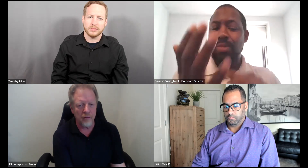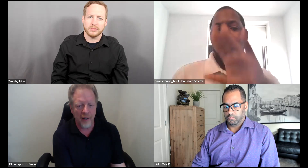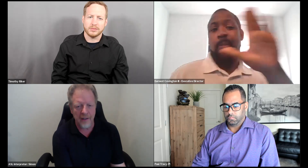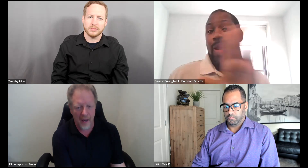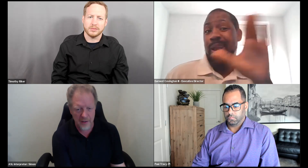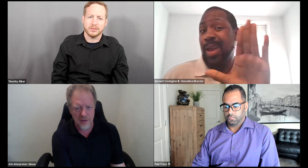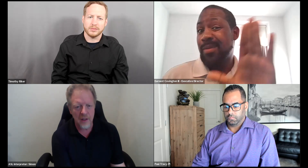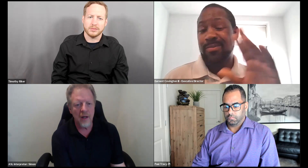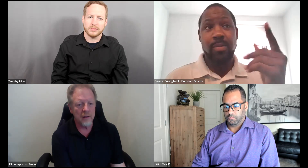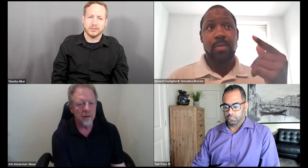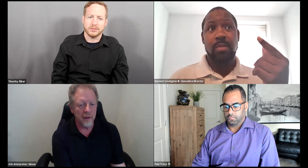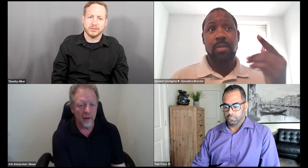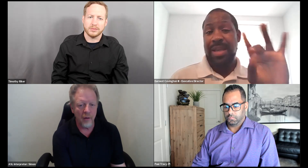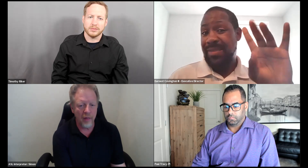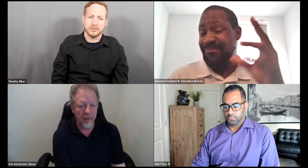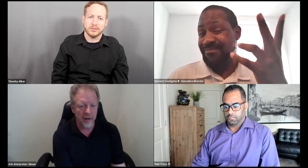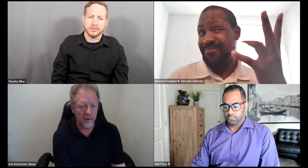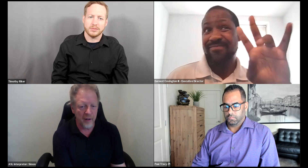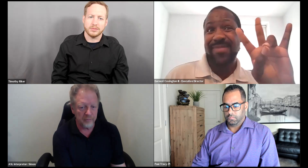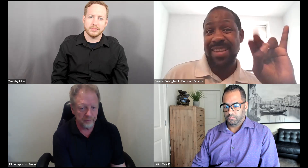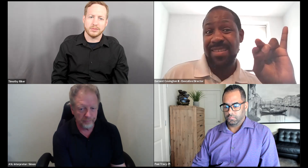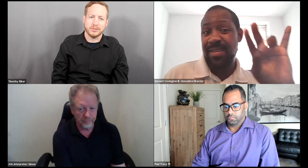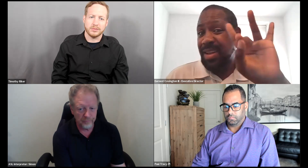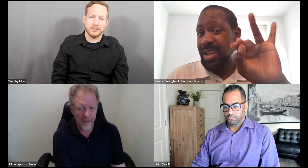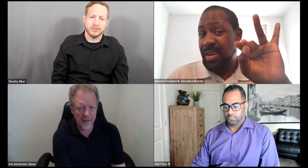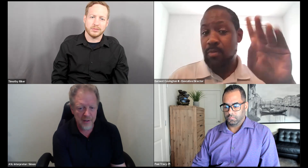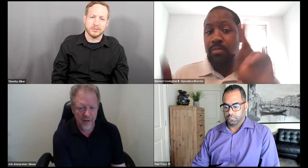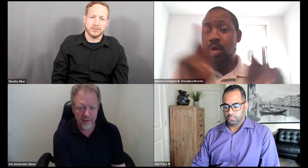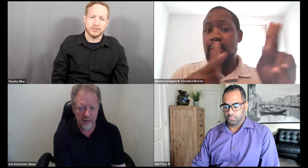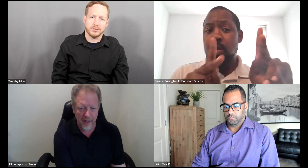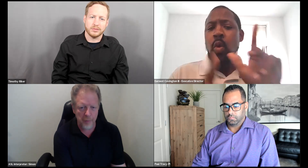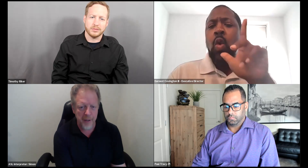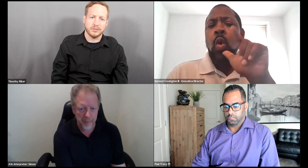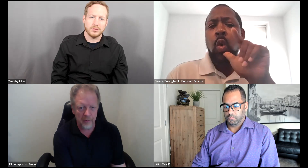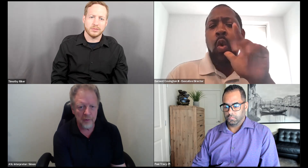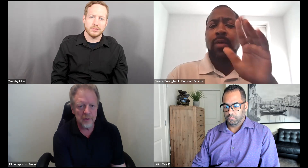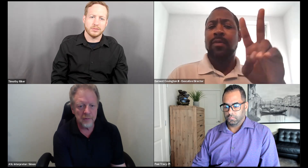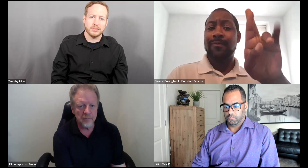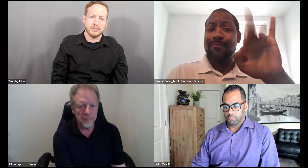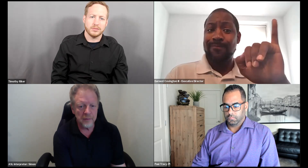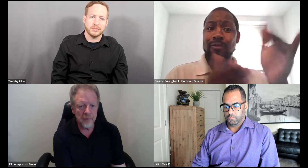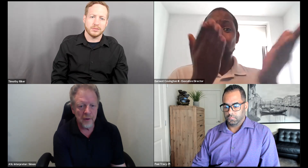already recognizes, their 70 or 80 people